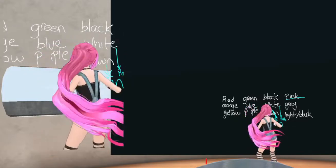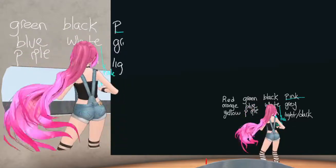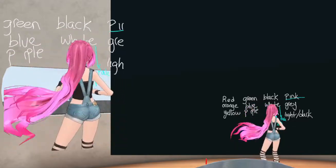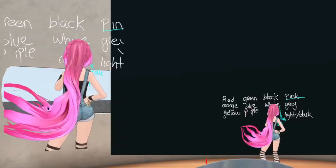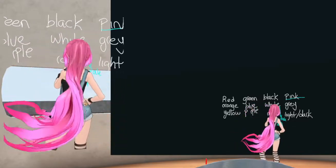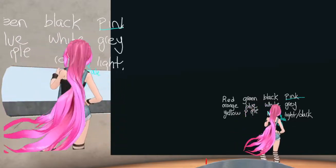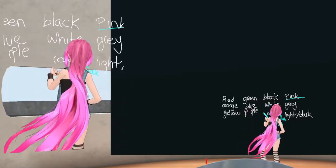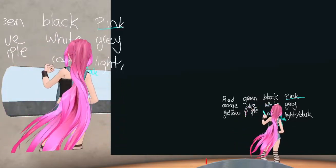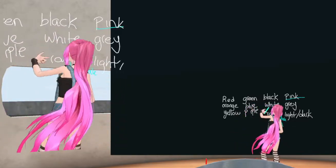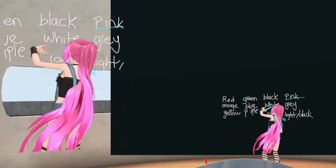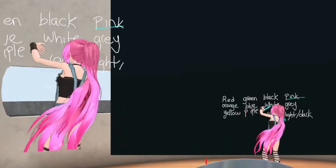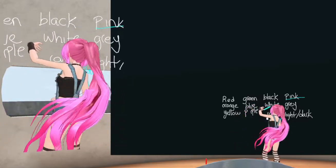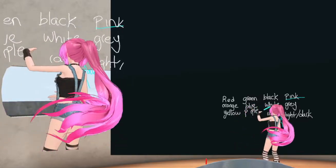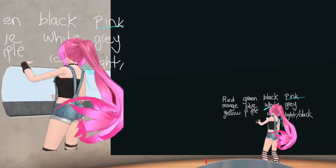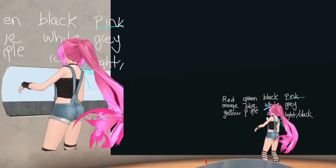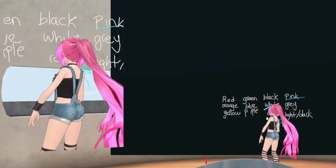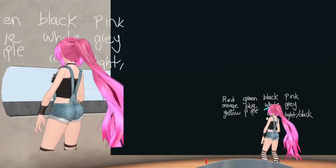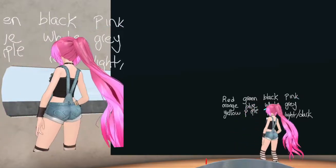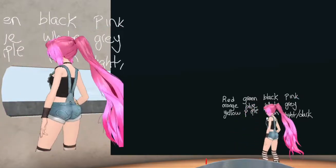proud of you.